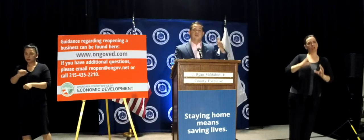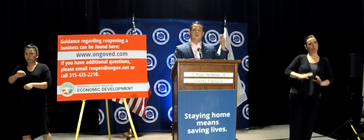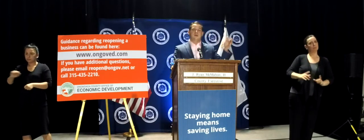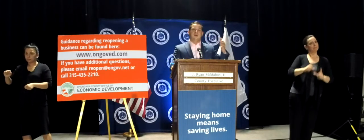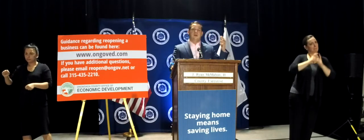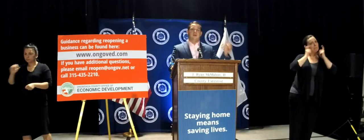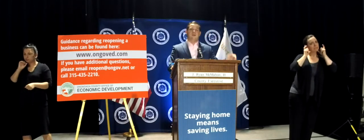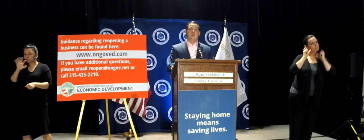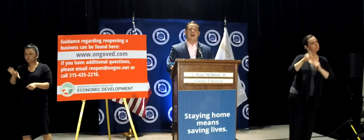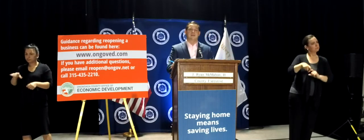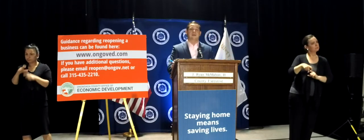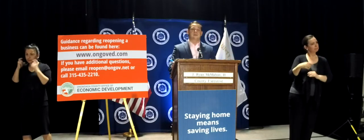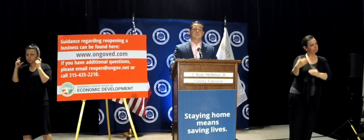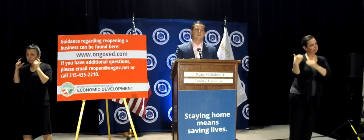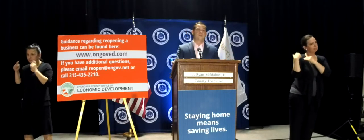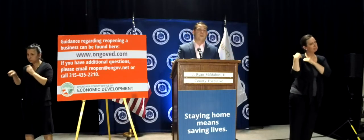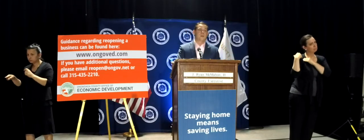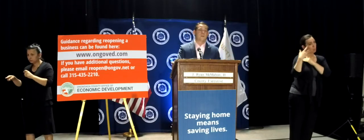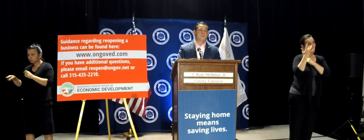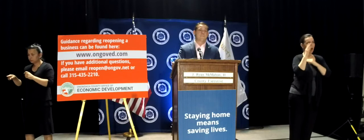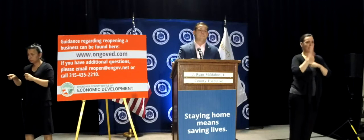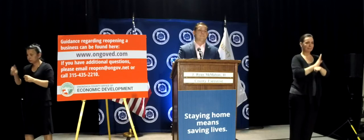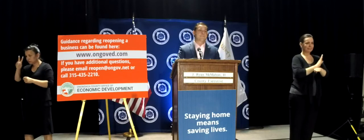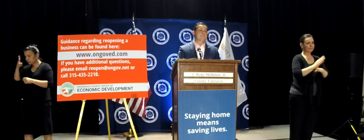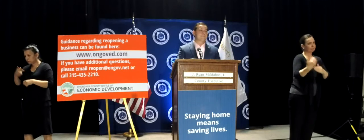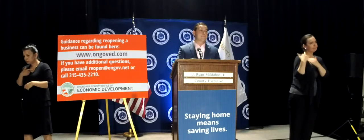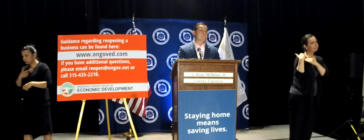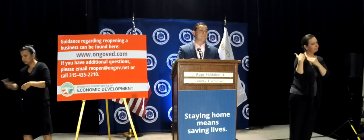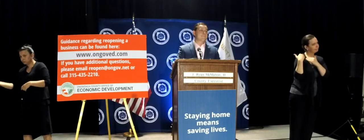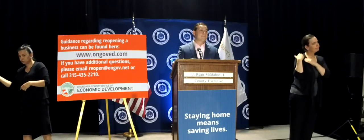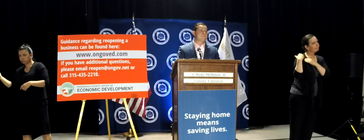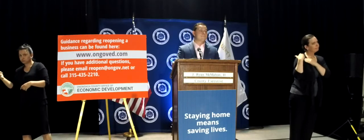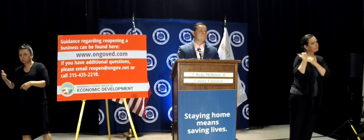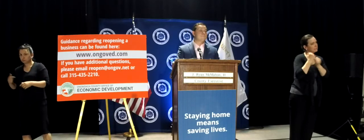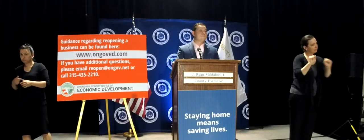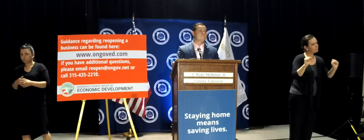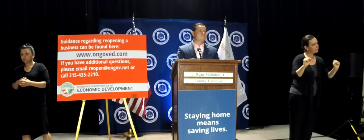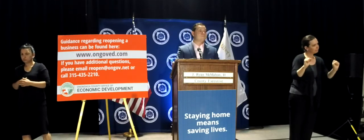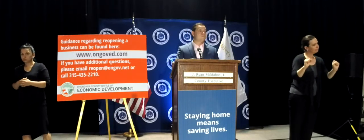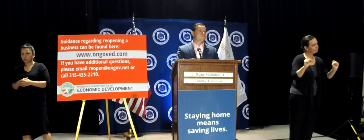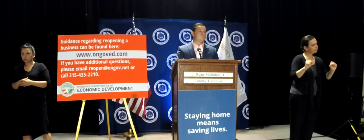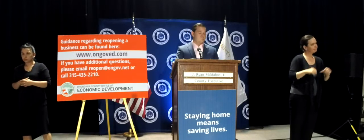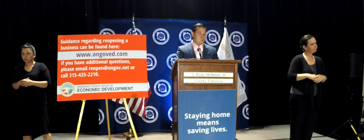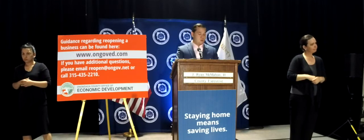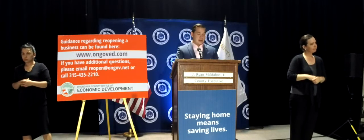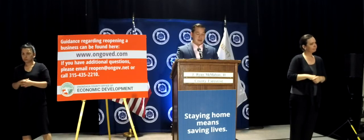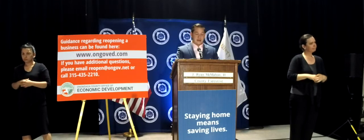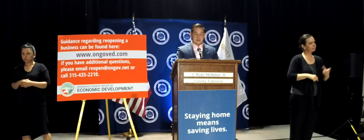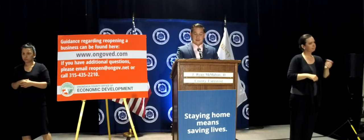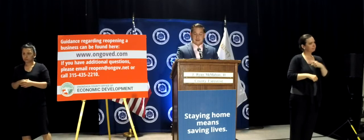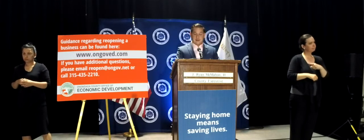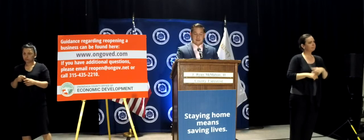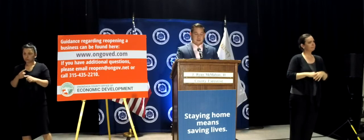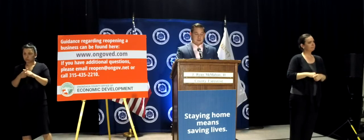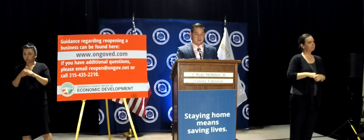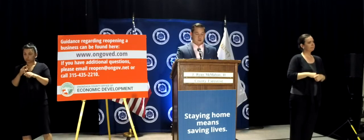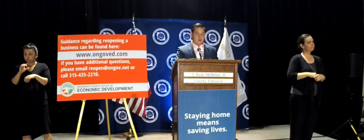for us in this process. Do you have any update on religious services? Not